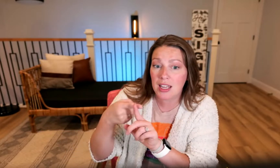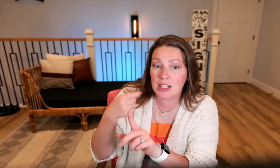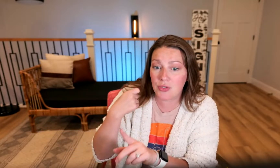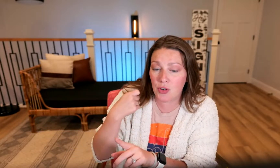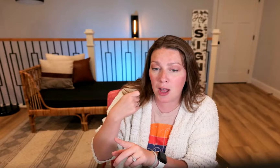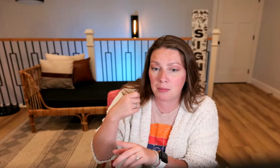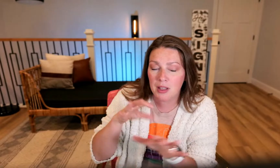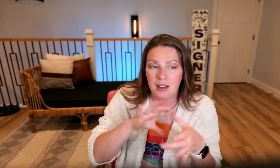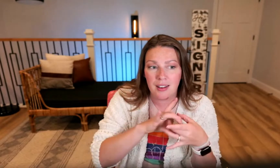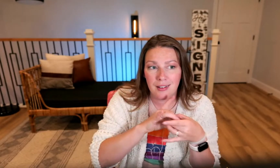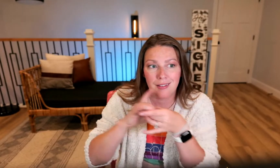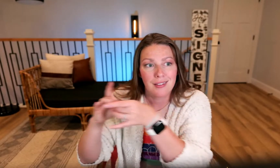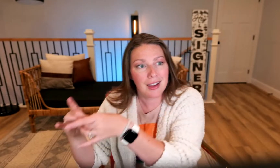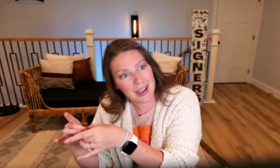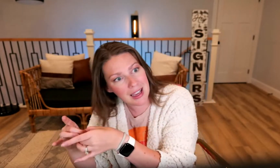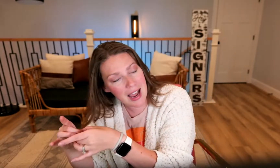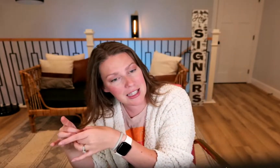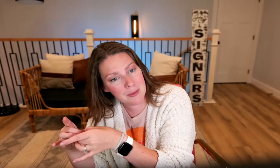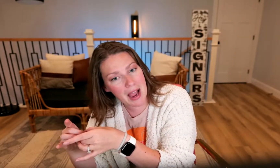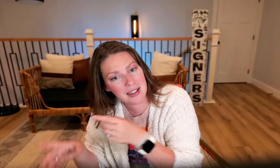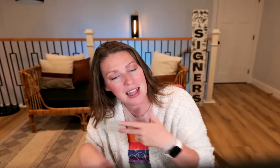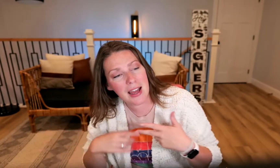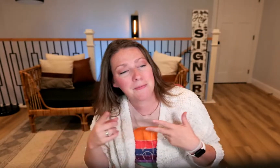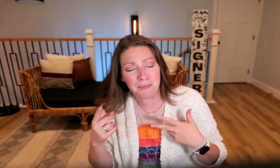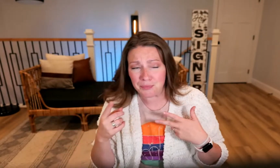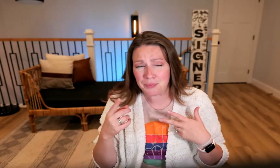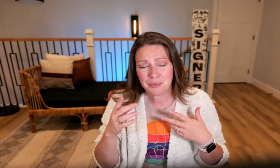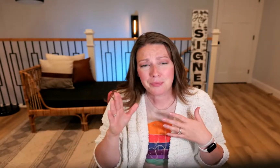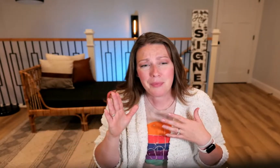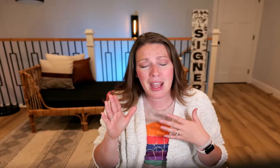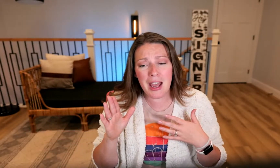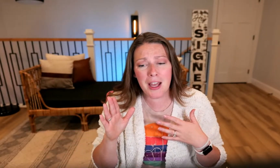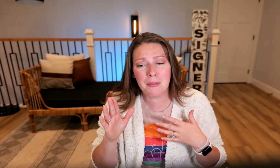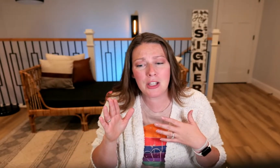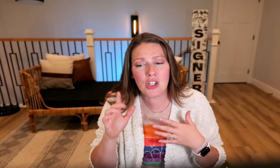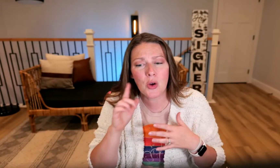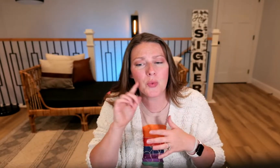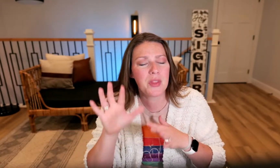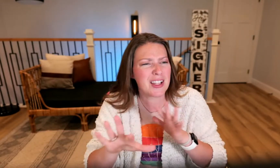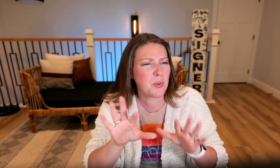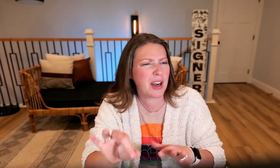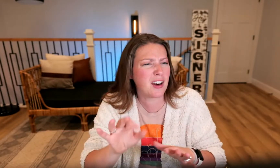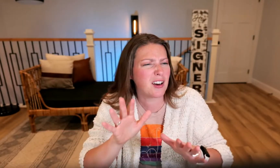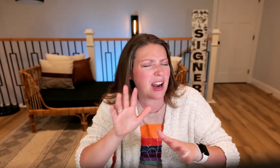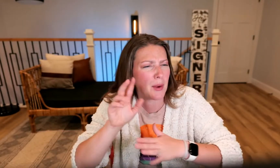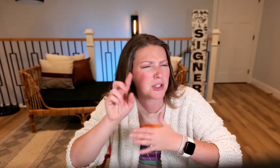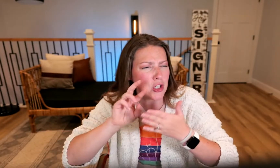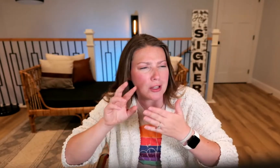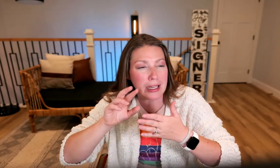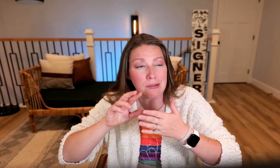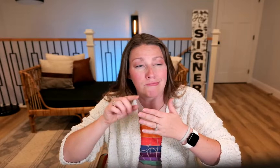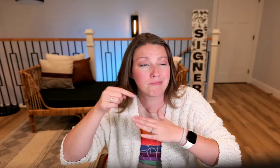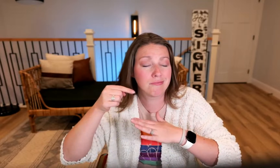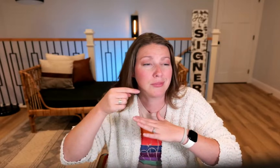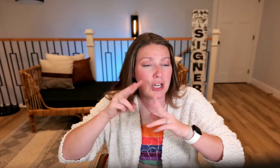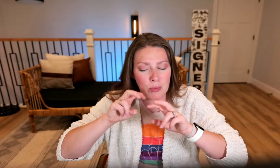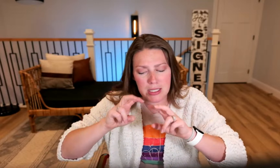is from, connected back to that. So that's where I would start like, you know,